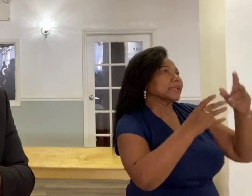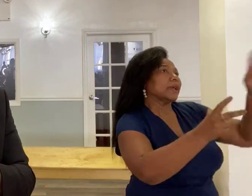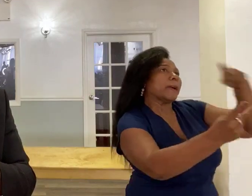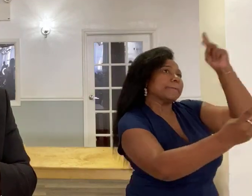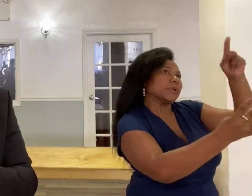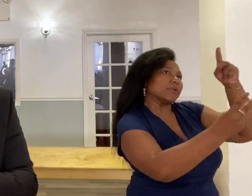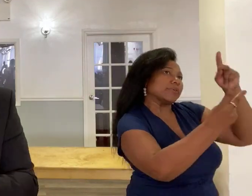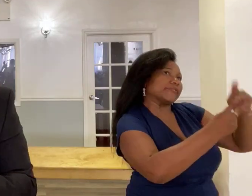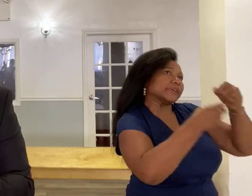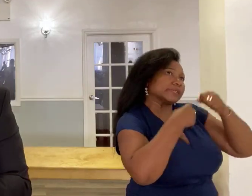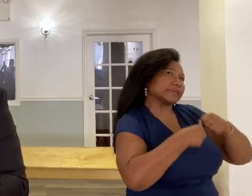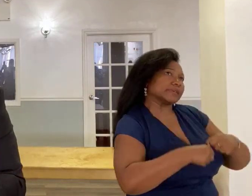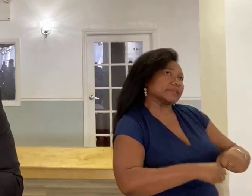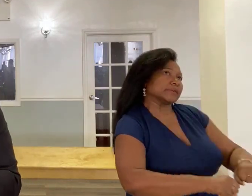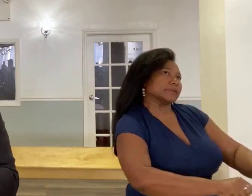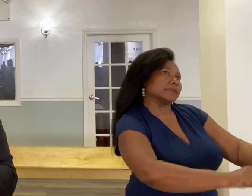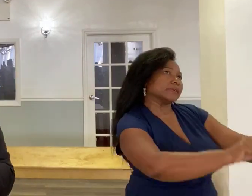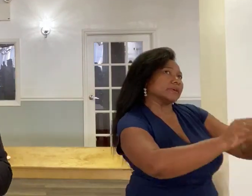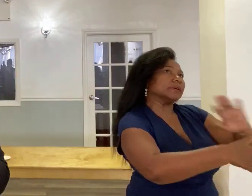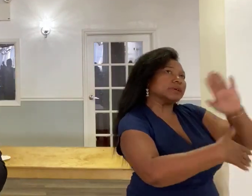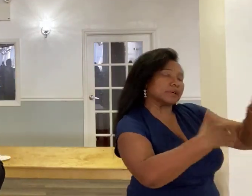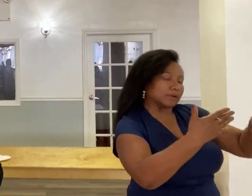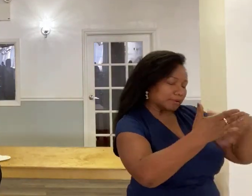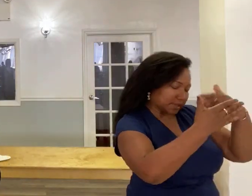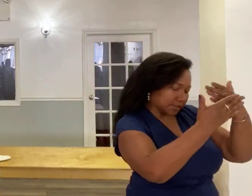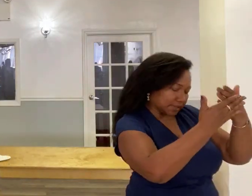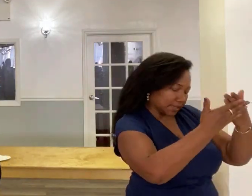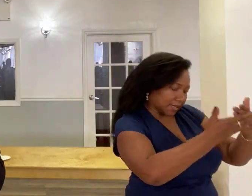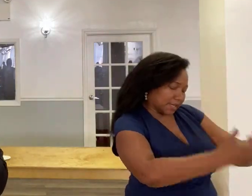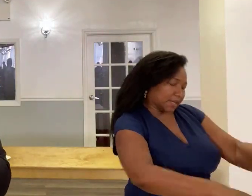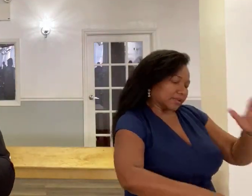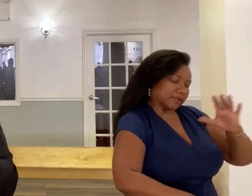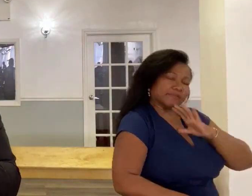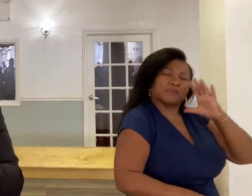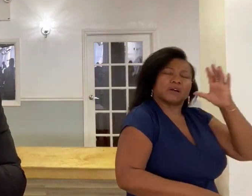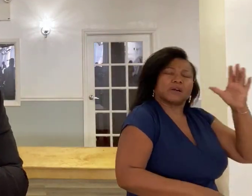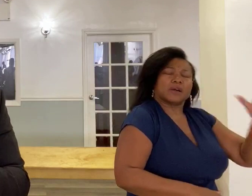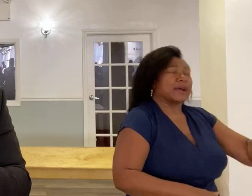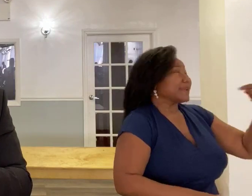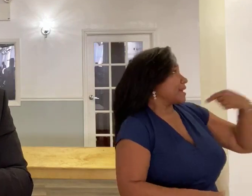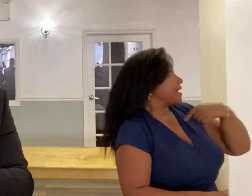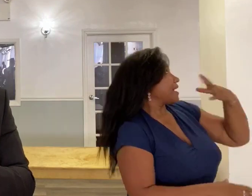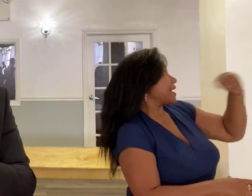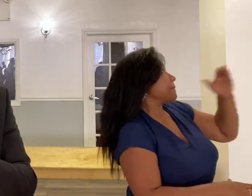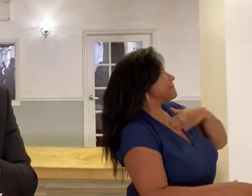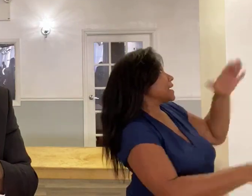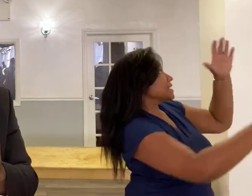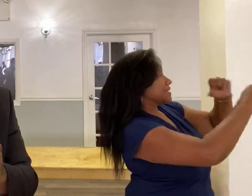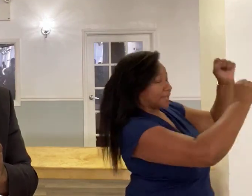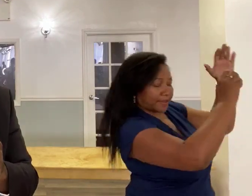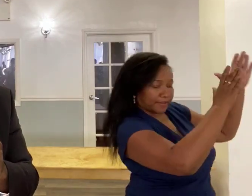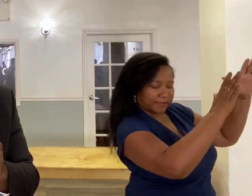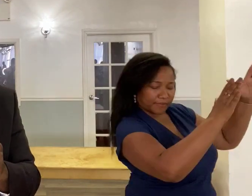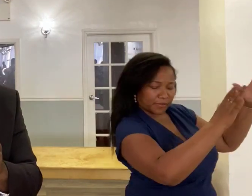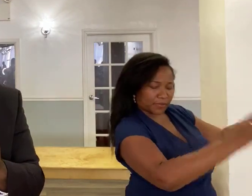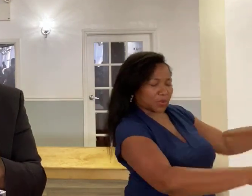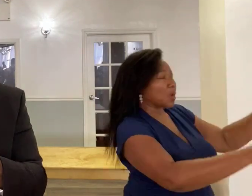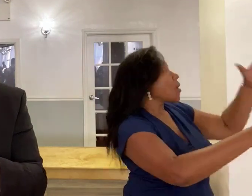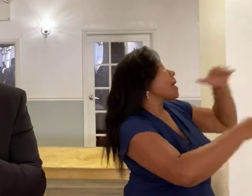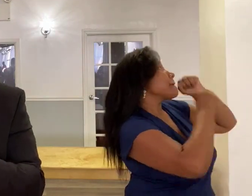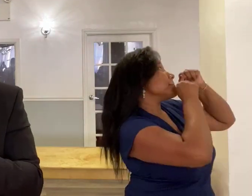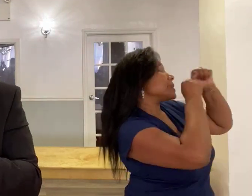Perfect submission, all is at rest. I and my Savior am happy